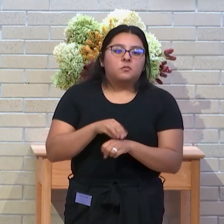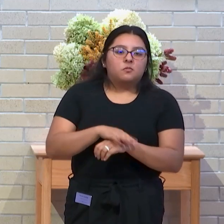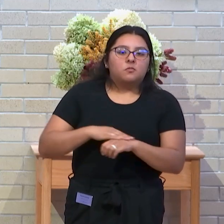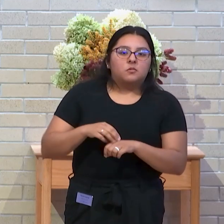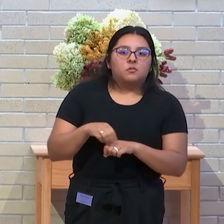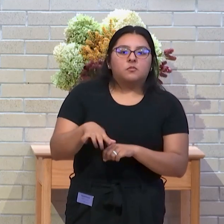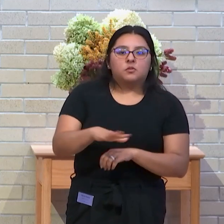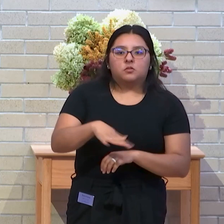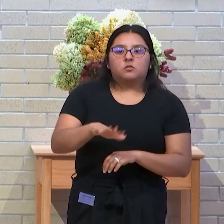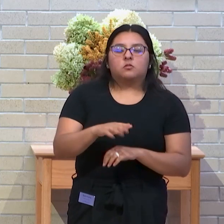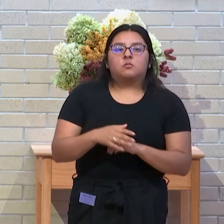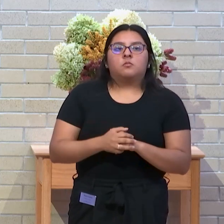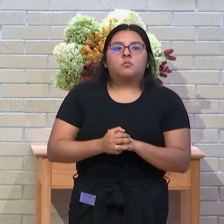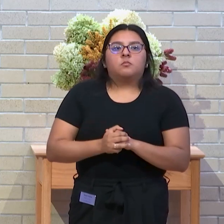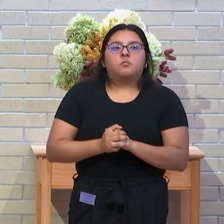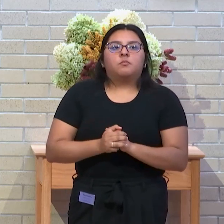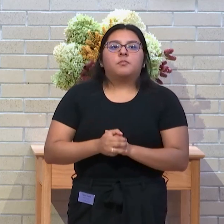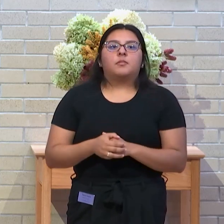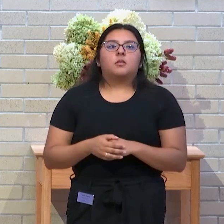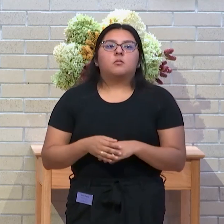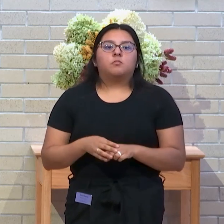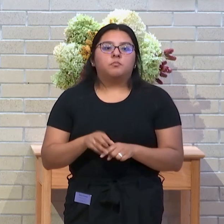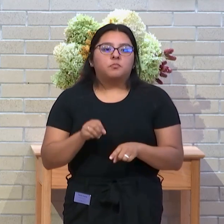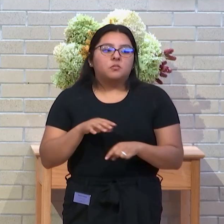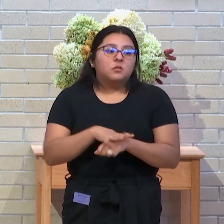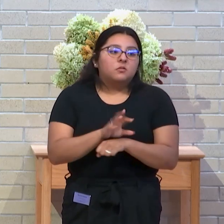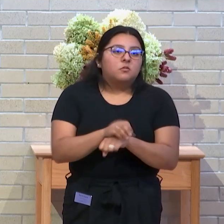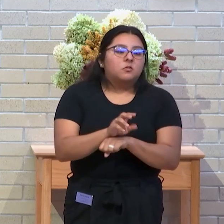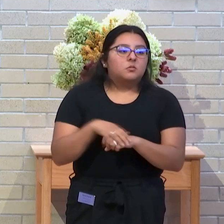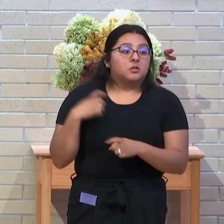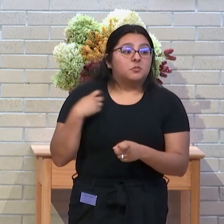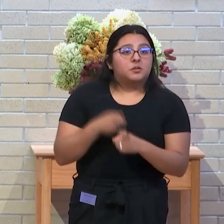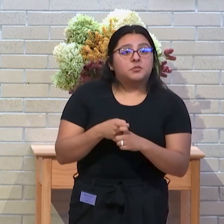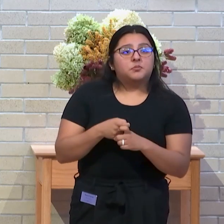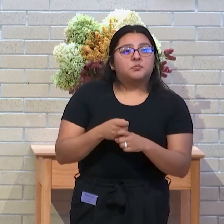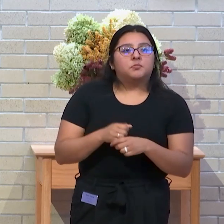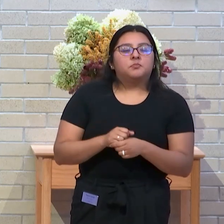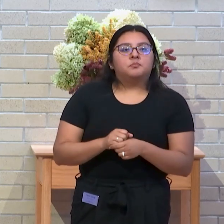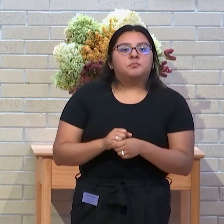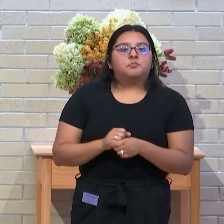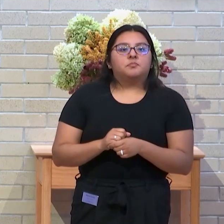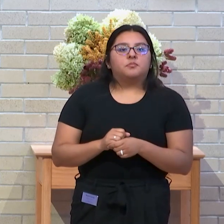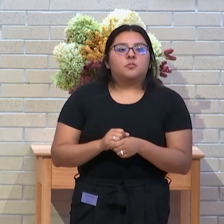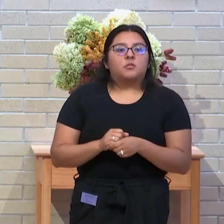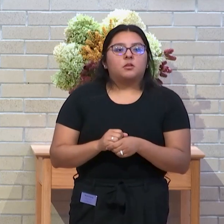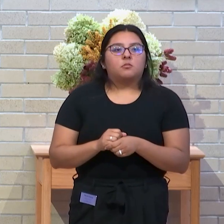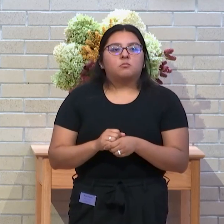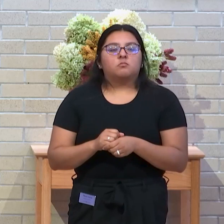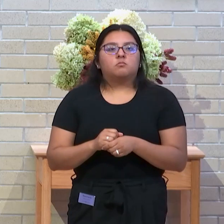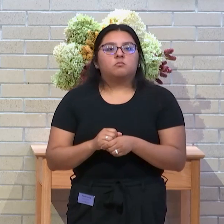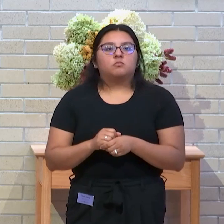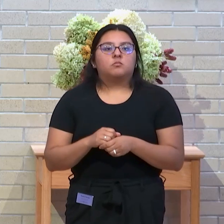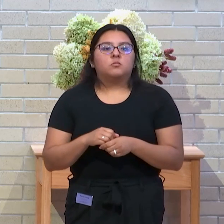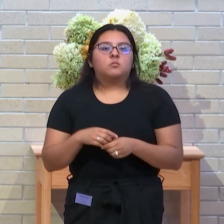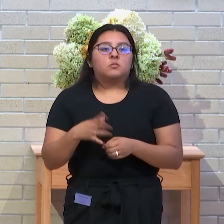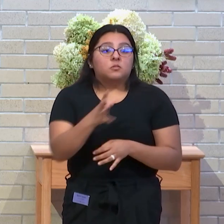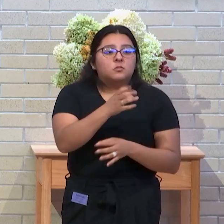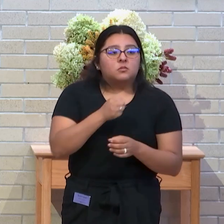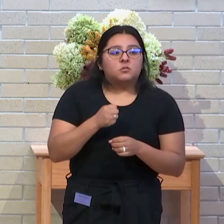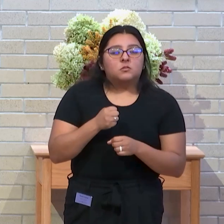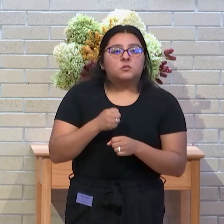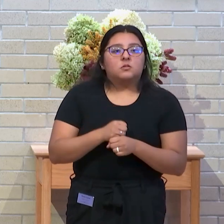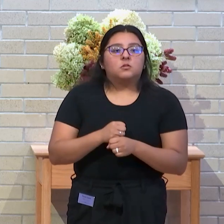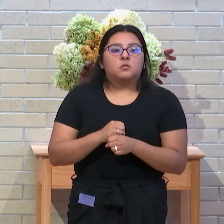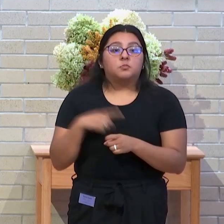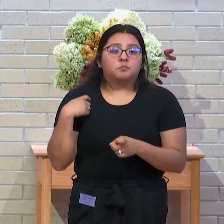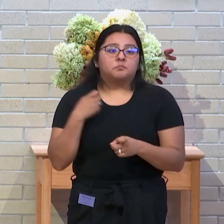culture, unlike the Navajo, was largely influenced by the Spanish, and because of this, they learned to adopt many traditions and styles of ceremony from